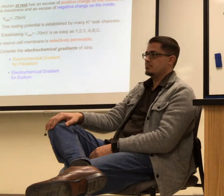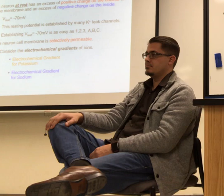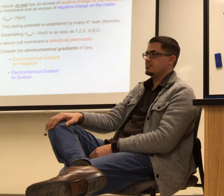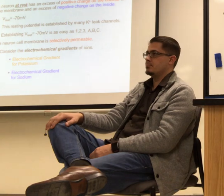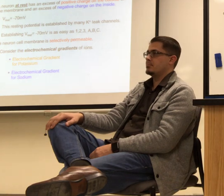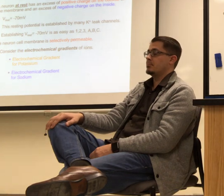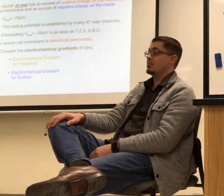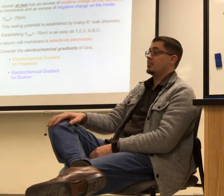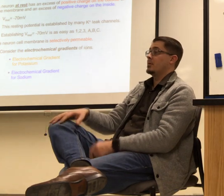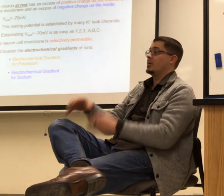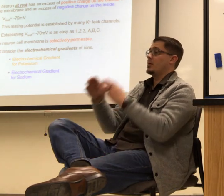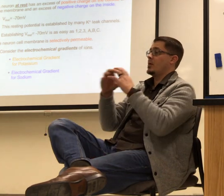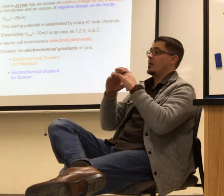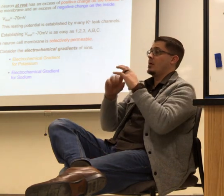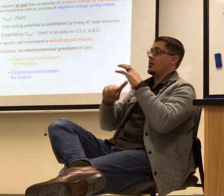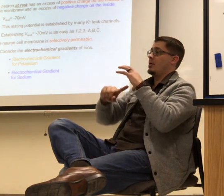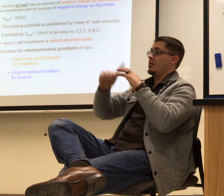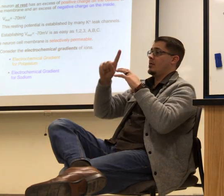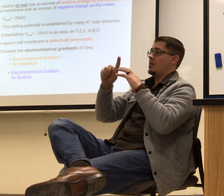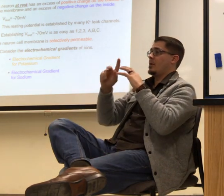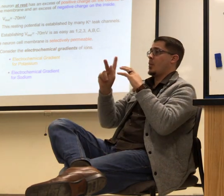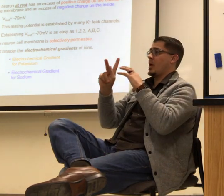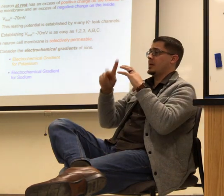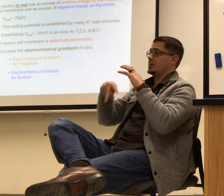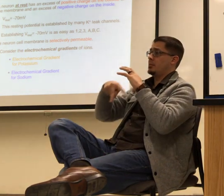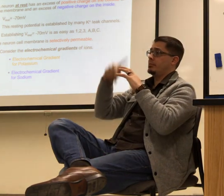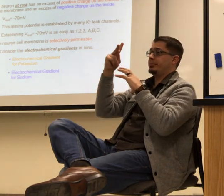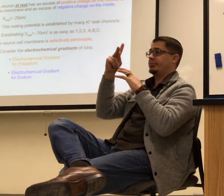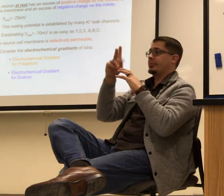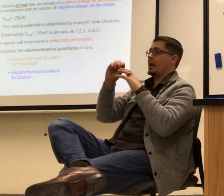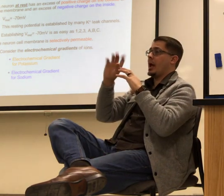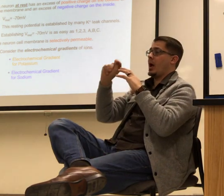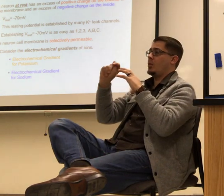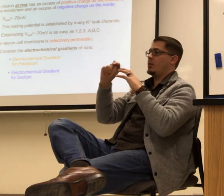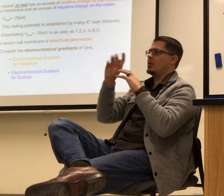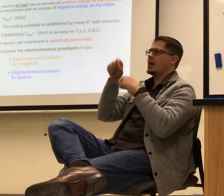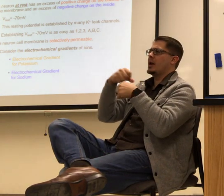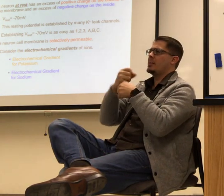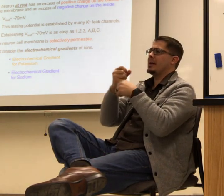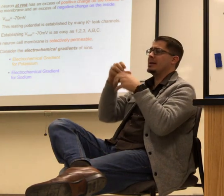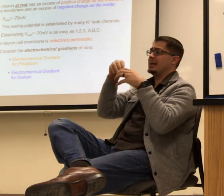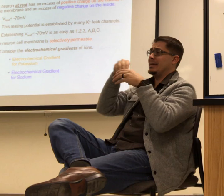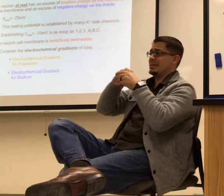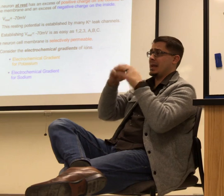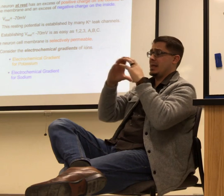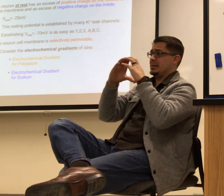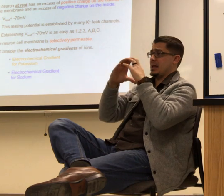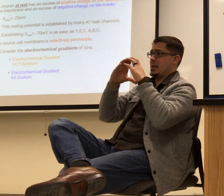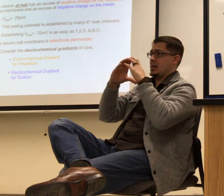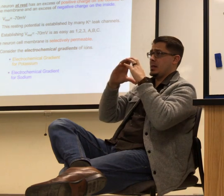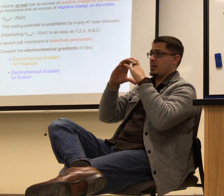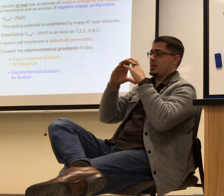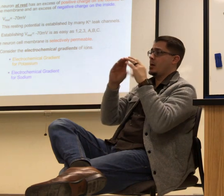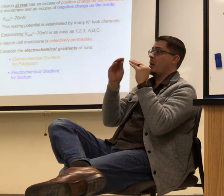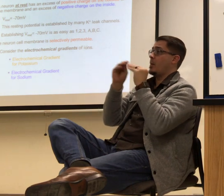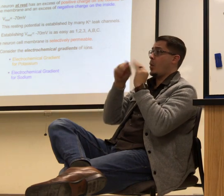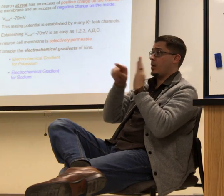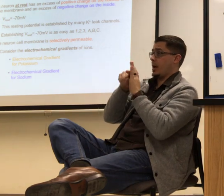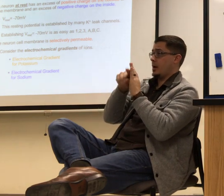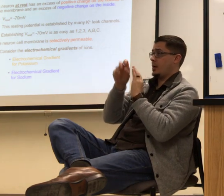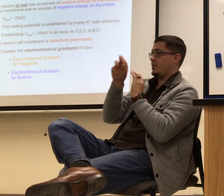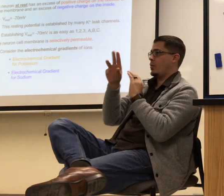Have a leak channel and potassium is leaking out. Would that make the inside of the cell more